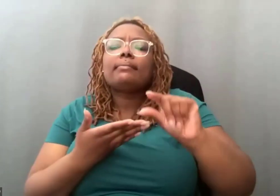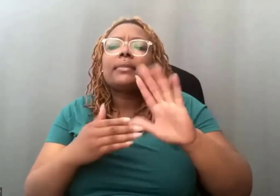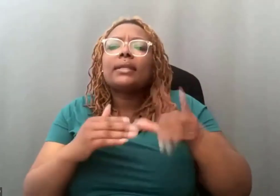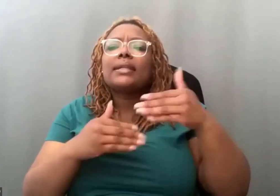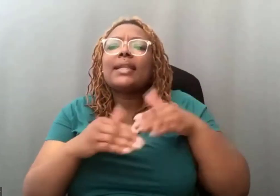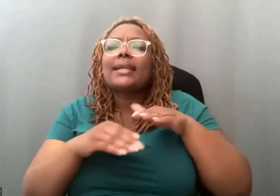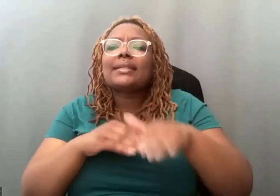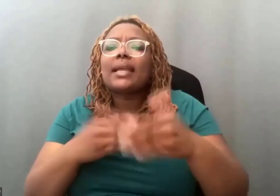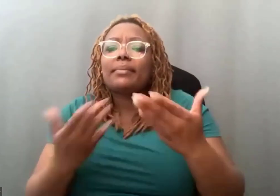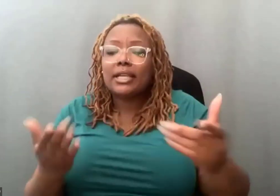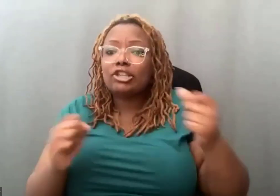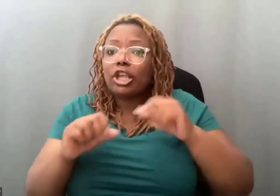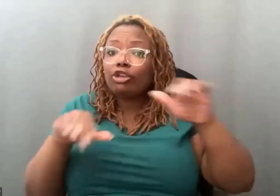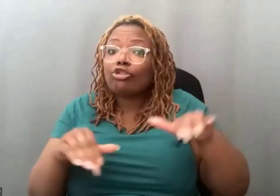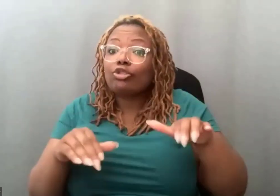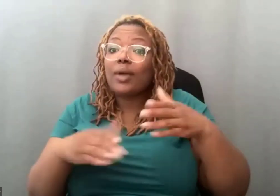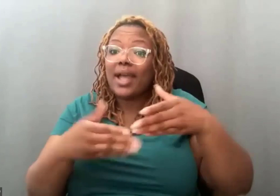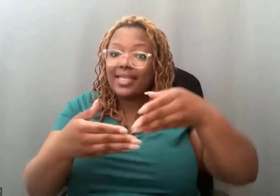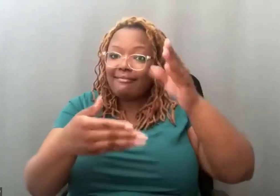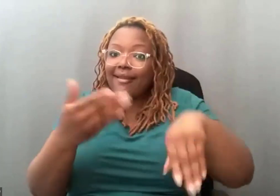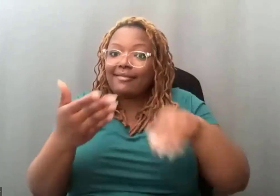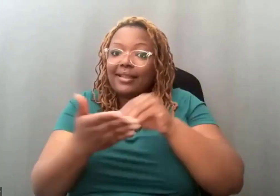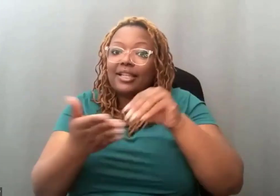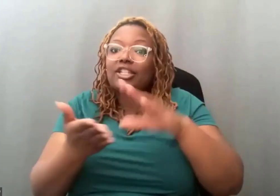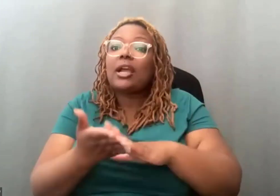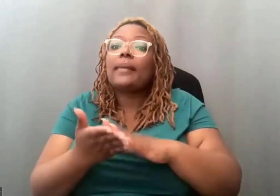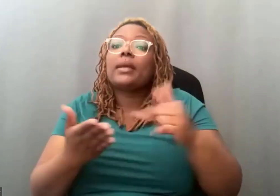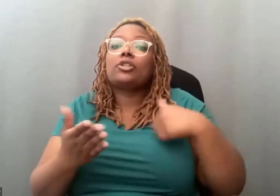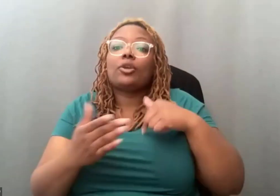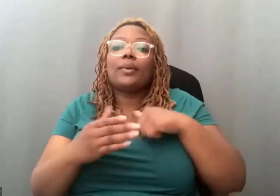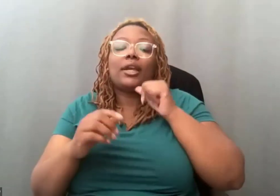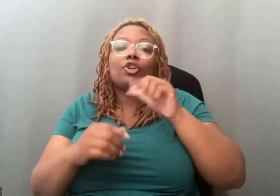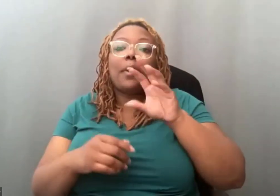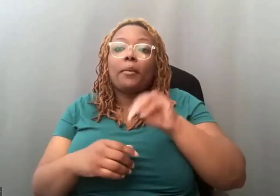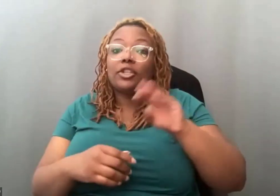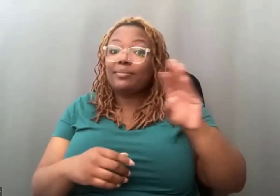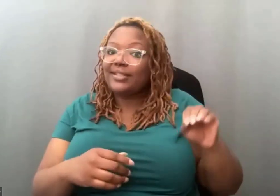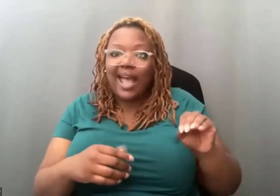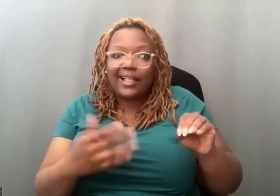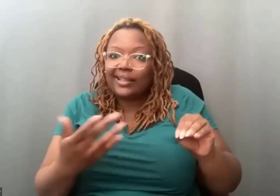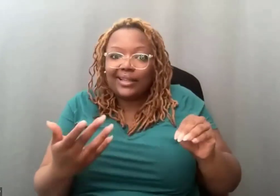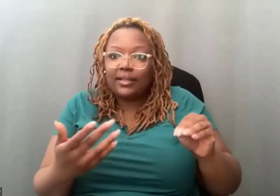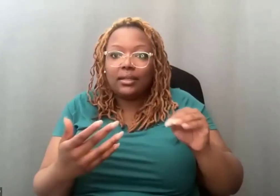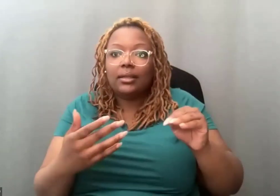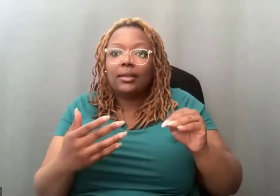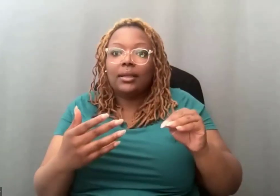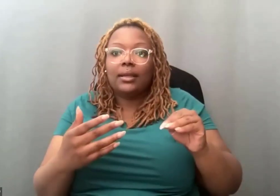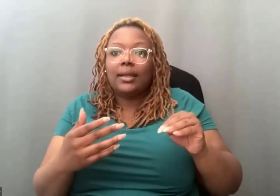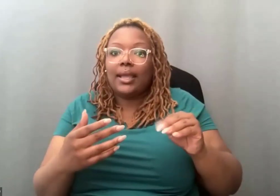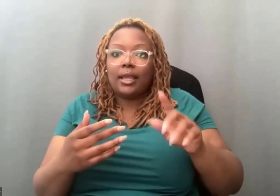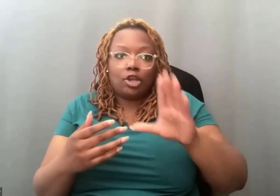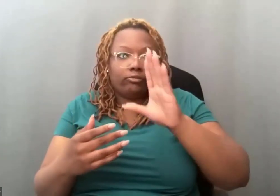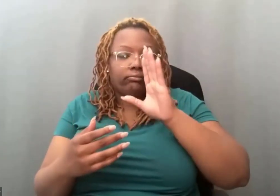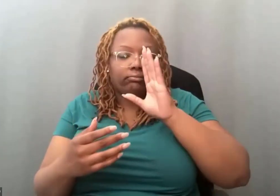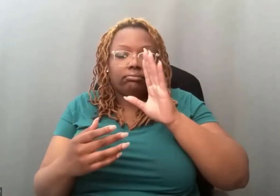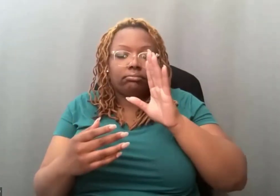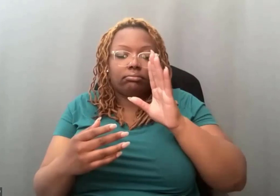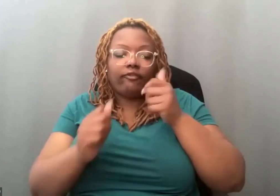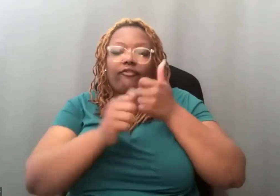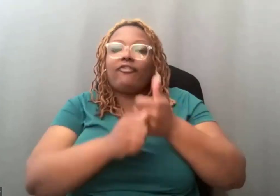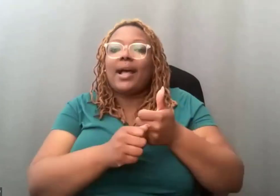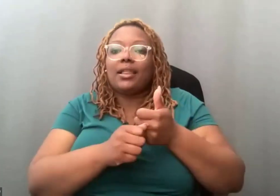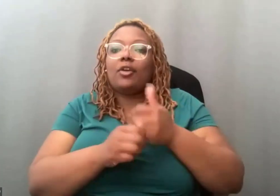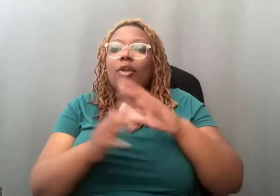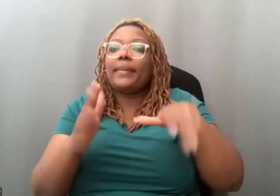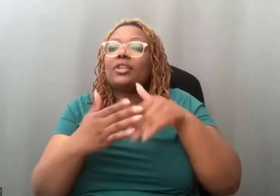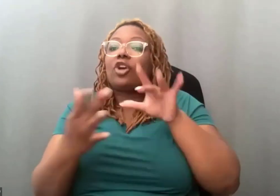end of the document. So even though we aren't doing multimodality in a very like literal way, because all of the feedback